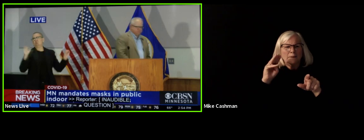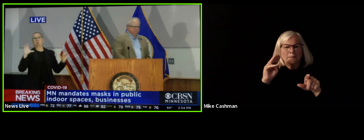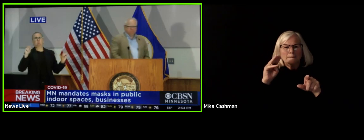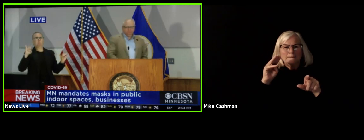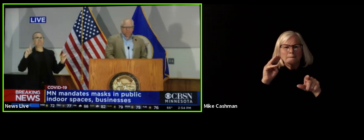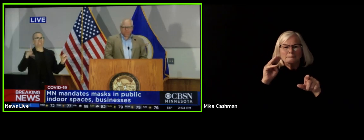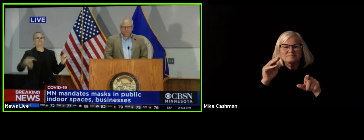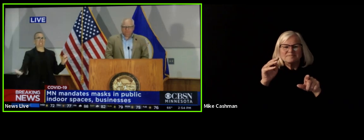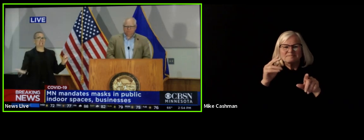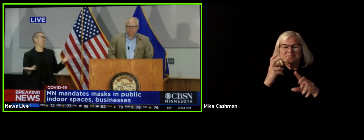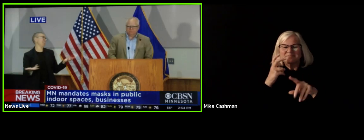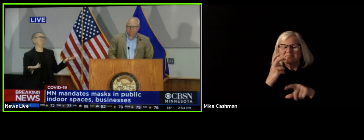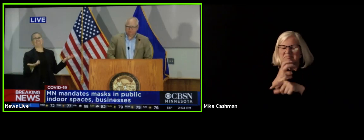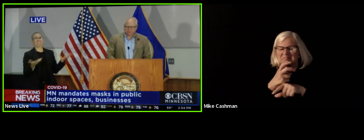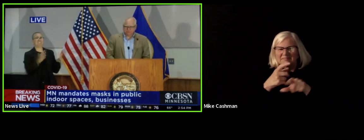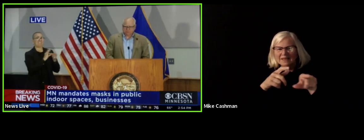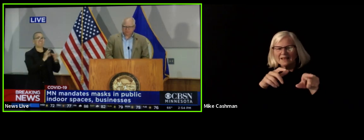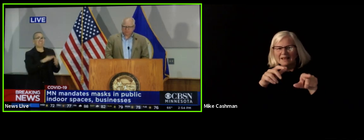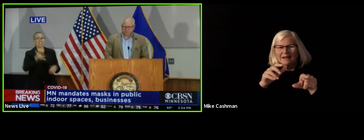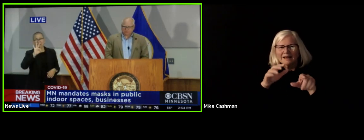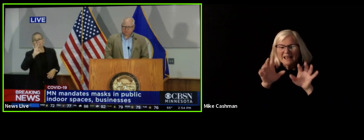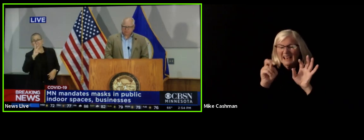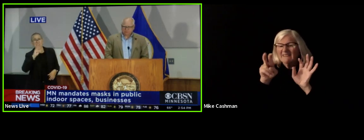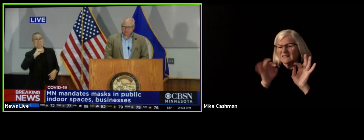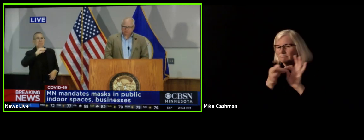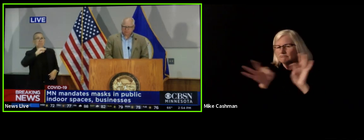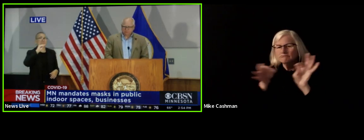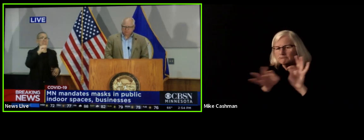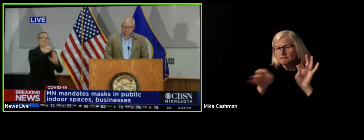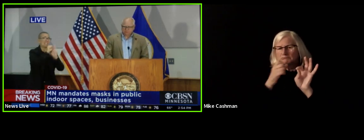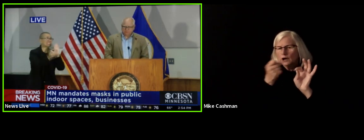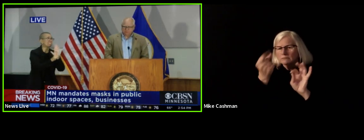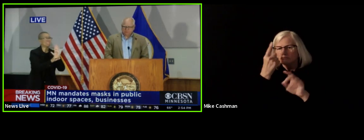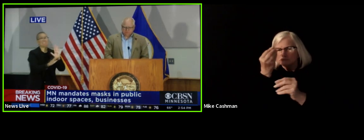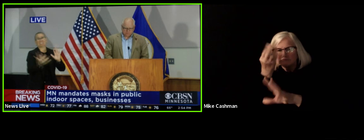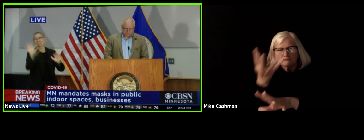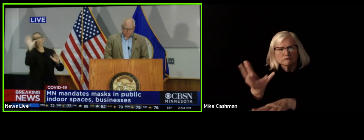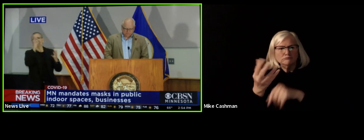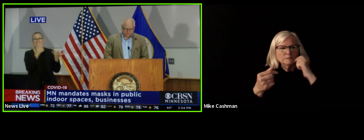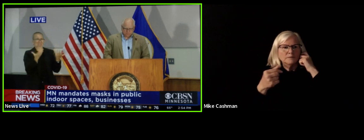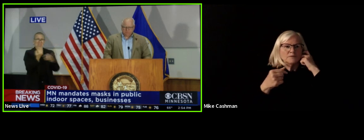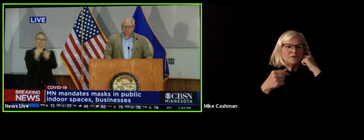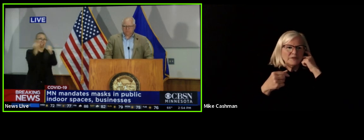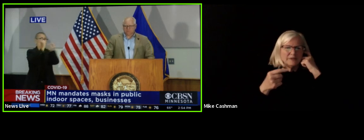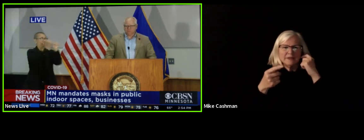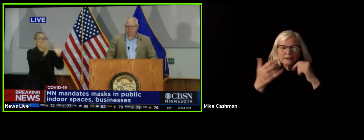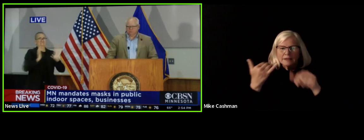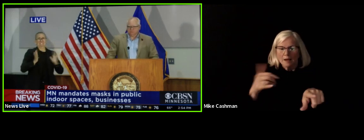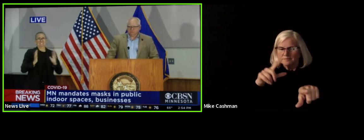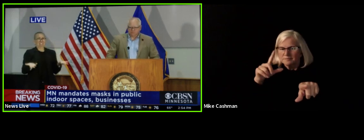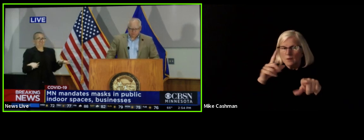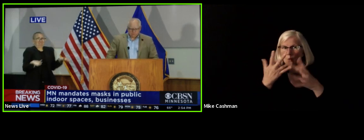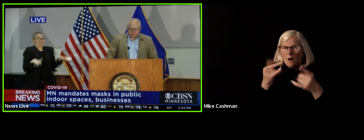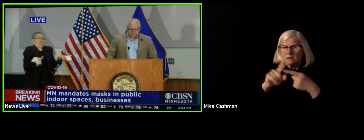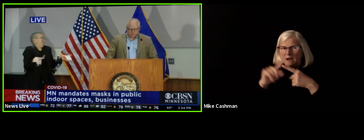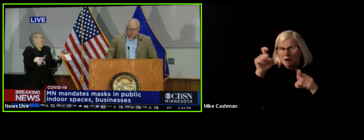Meaning that 86% of the state were either in very state environment or already in the